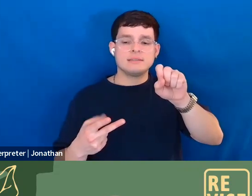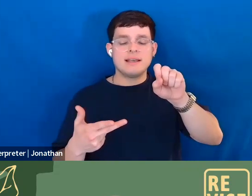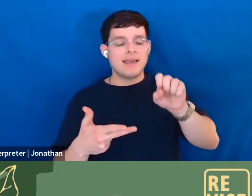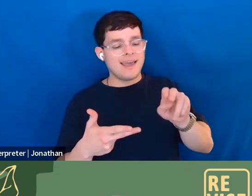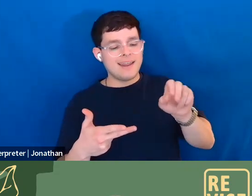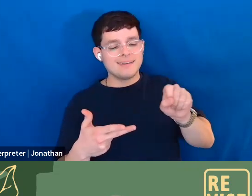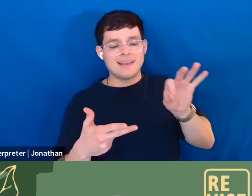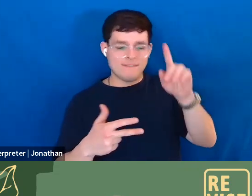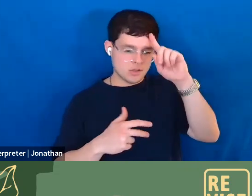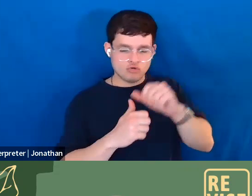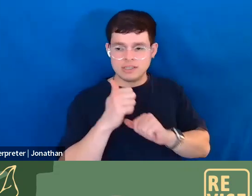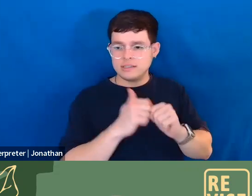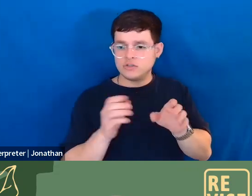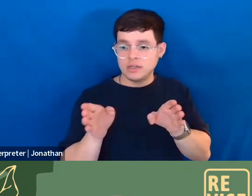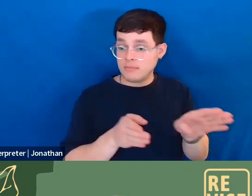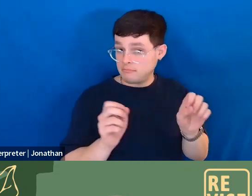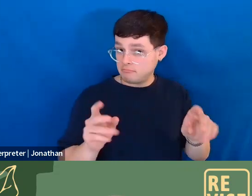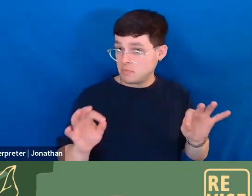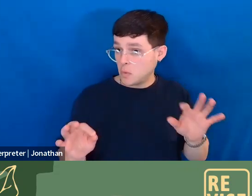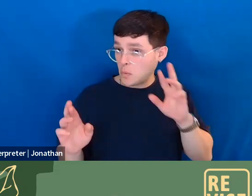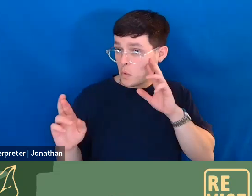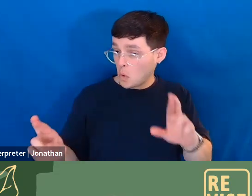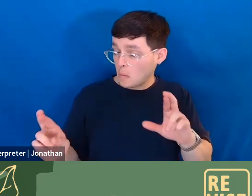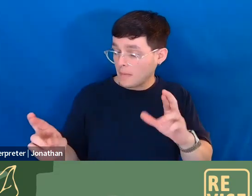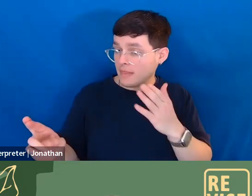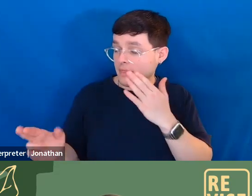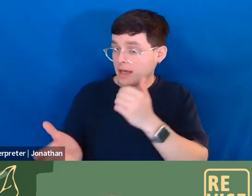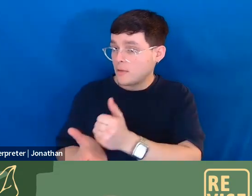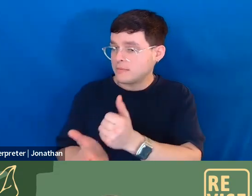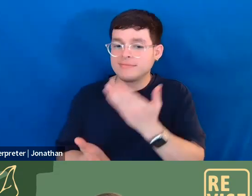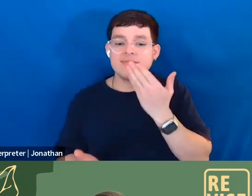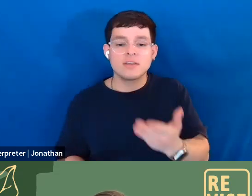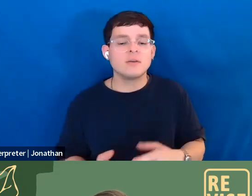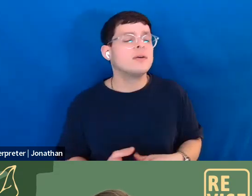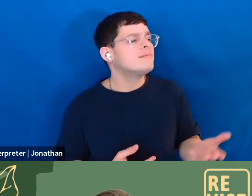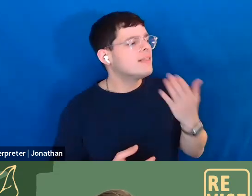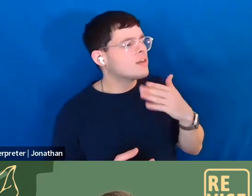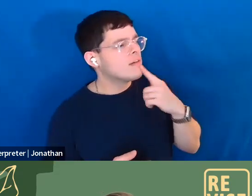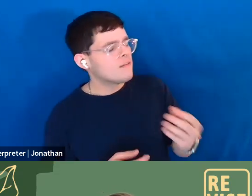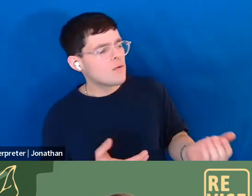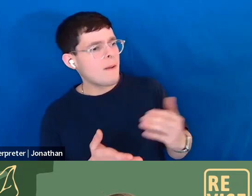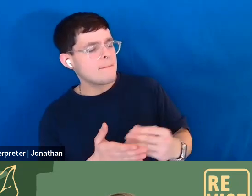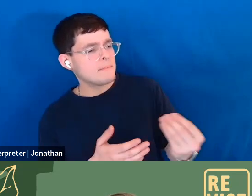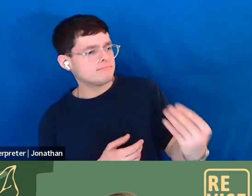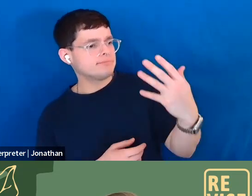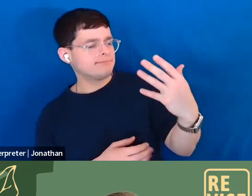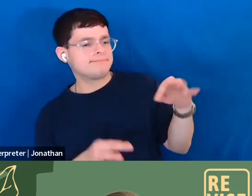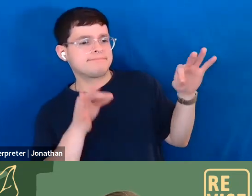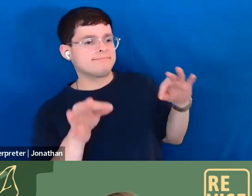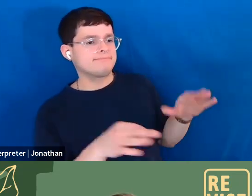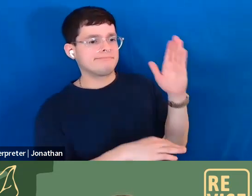so thank you for that. I hope that helps. Thank you so much for coming back on and sharing that information with